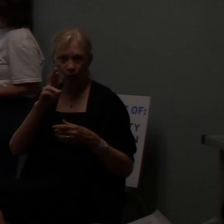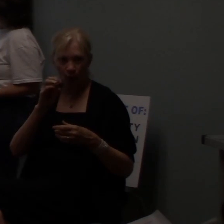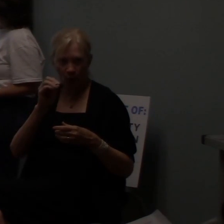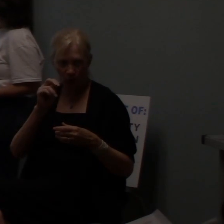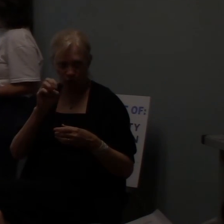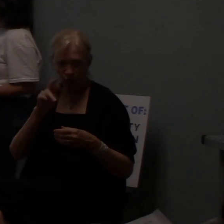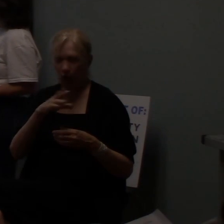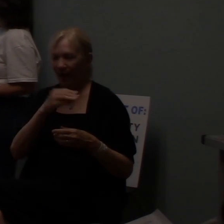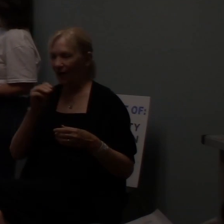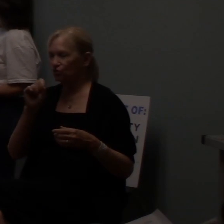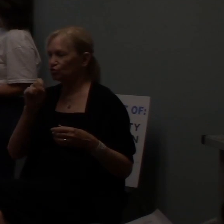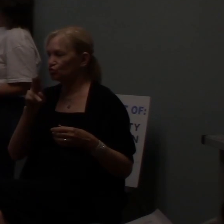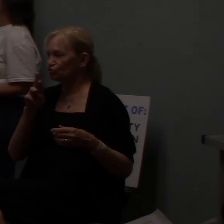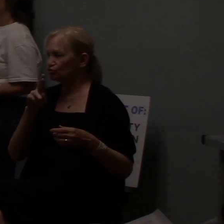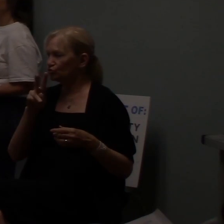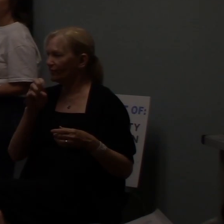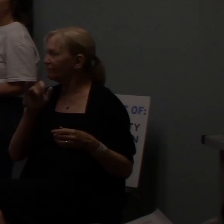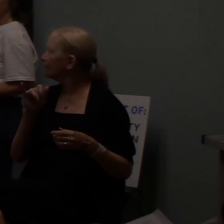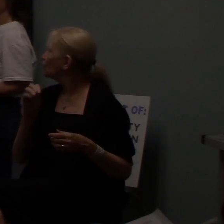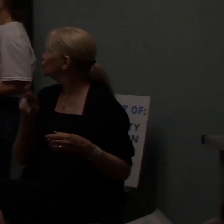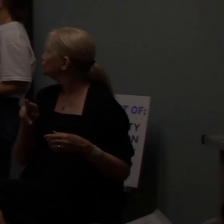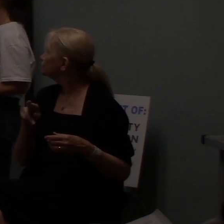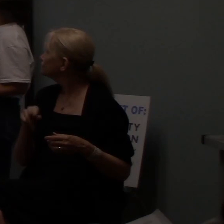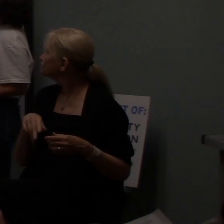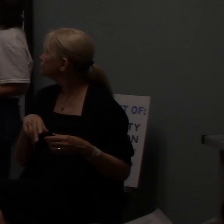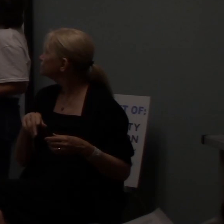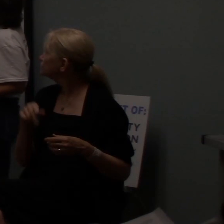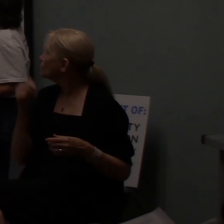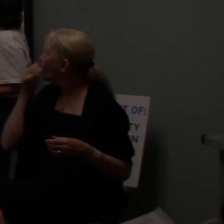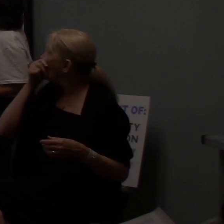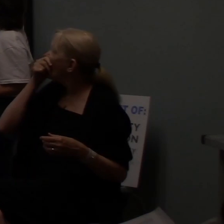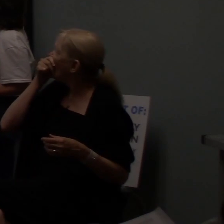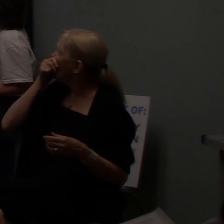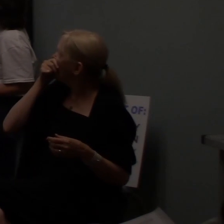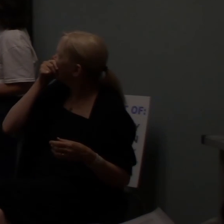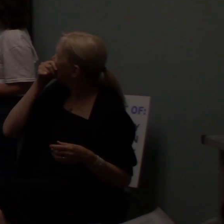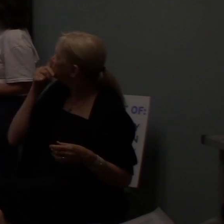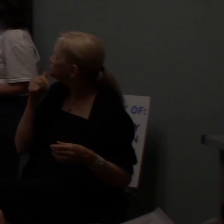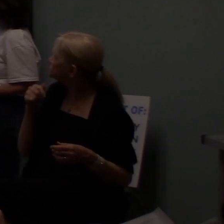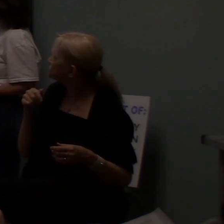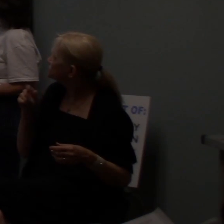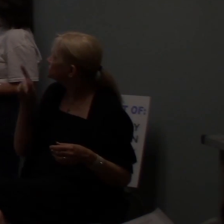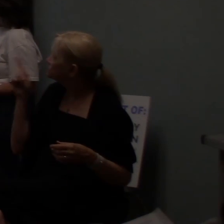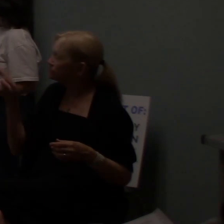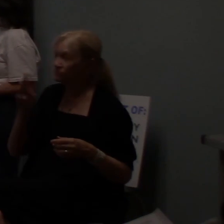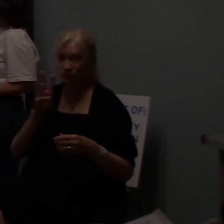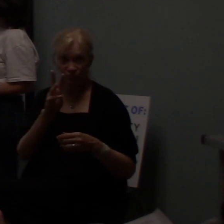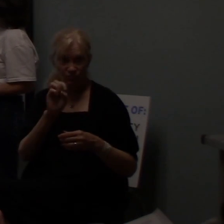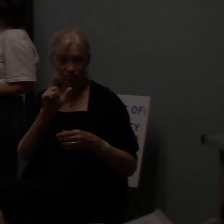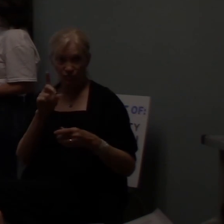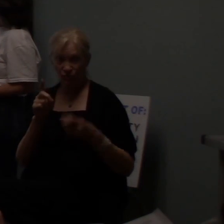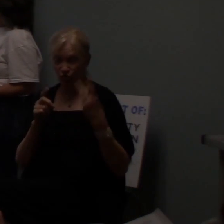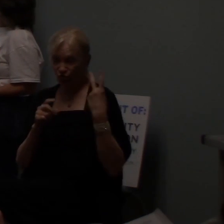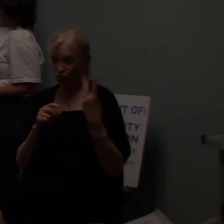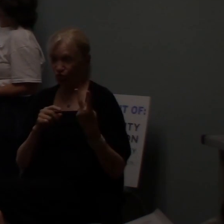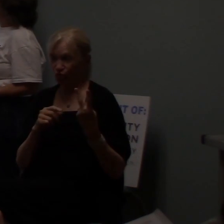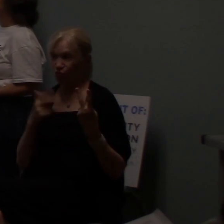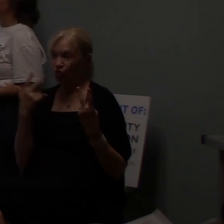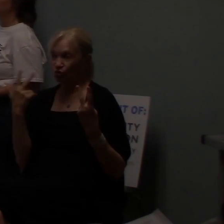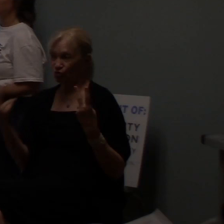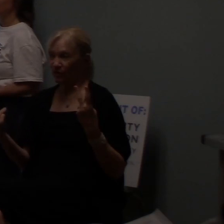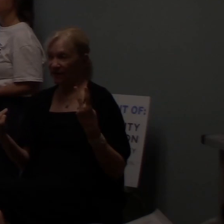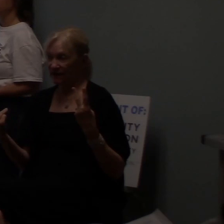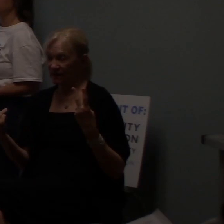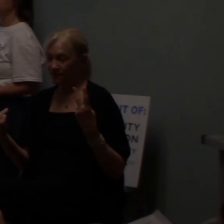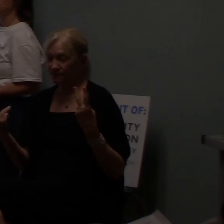said before. And I write this down so I don't have to remember it. Weld County has 2 elected at large, 3 by districts,